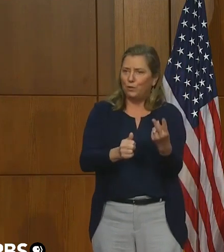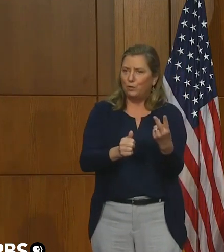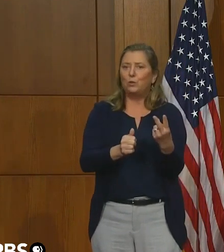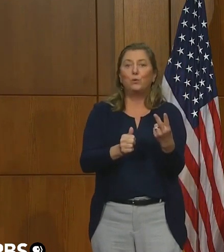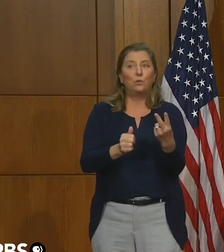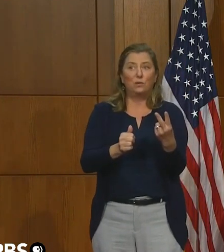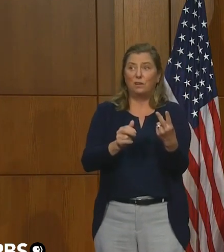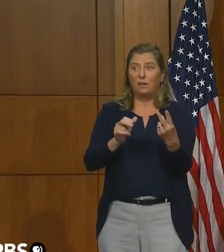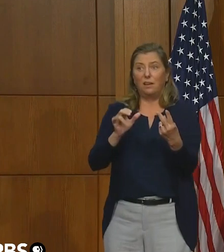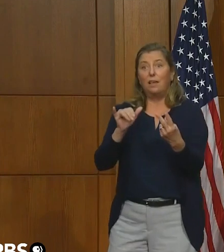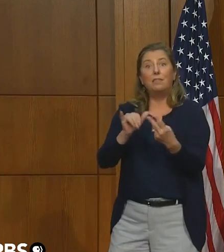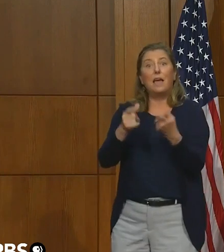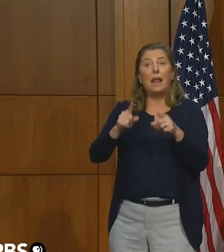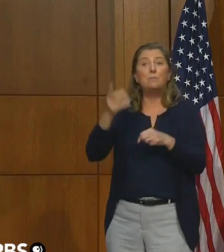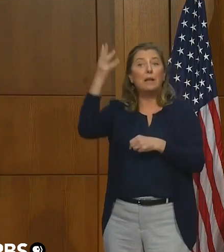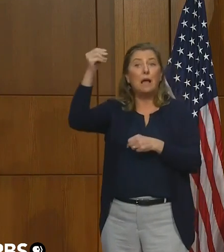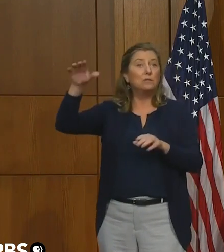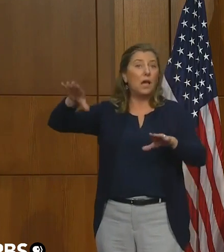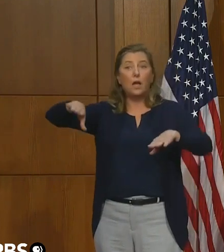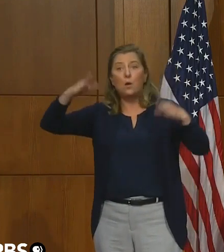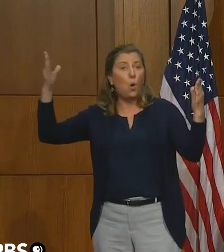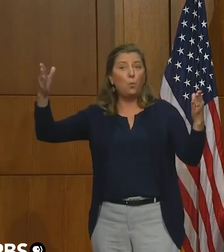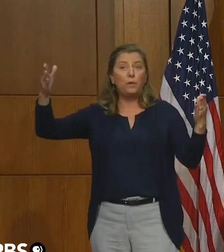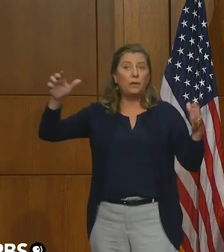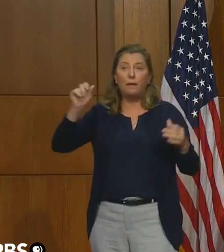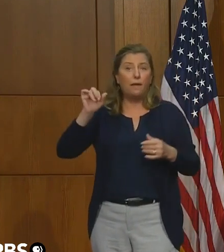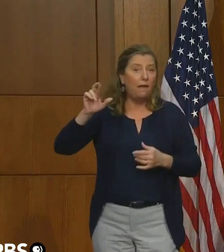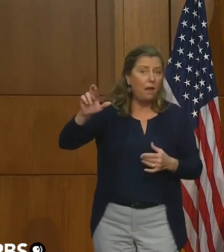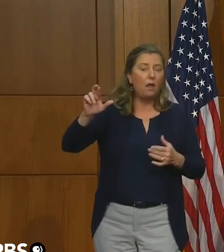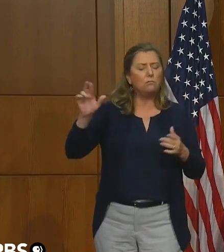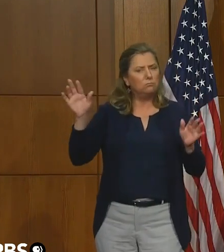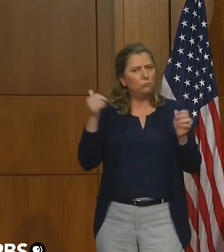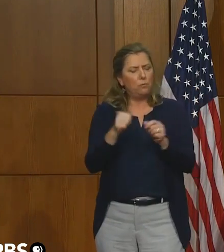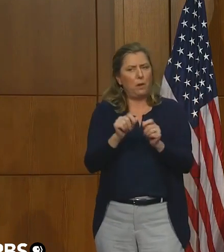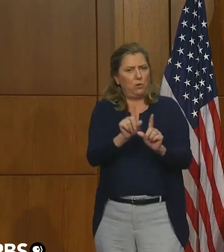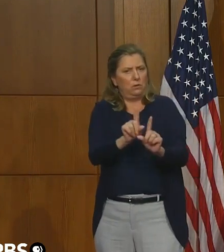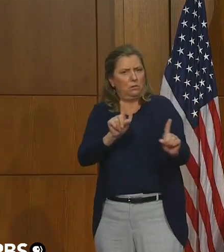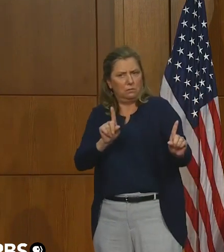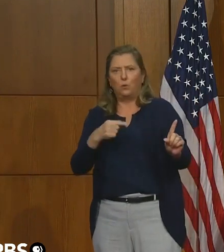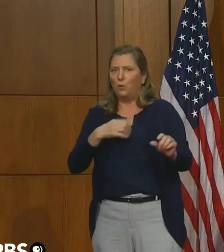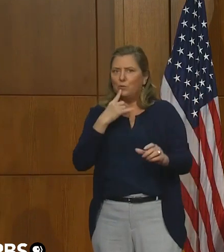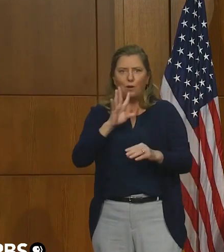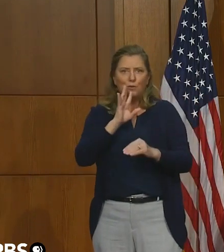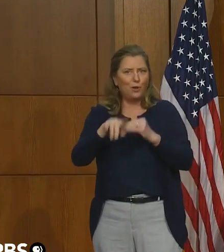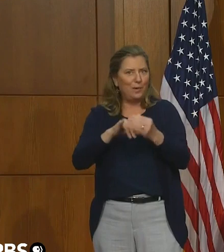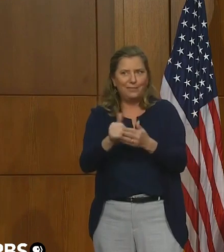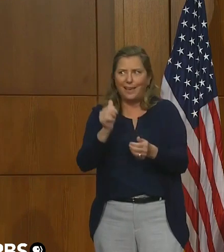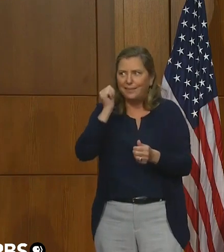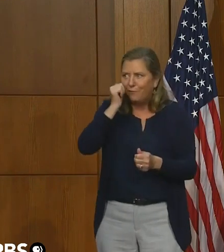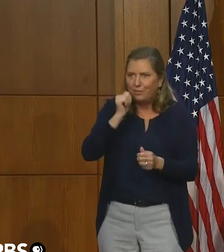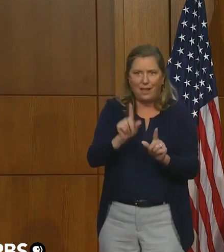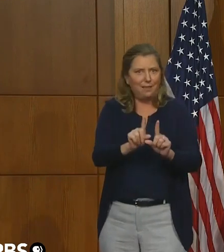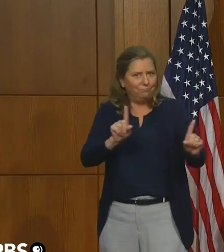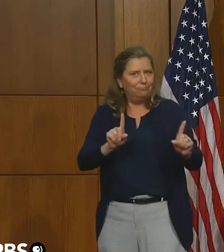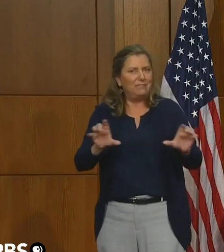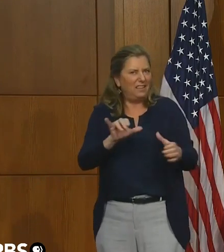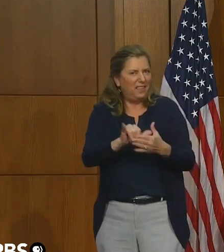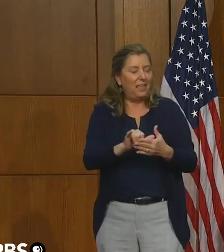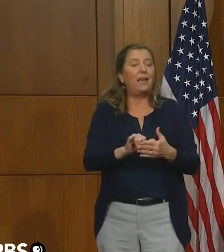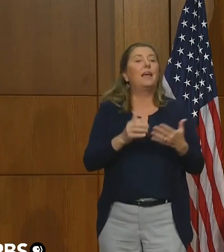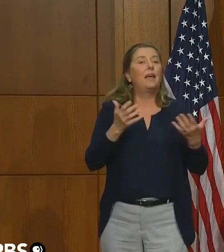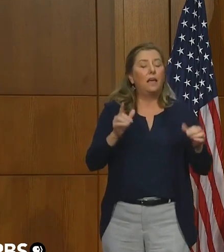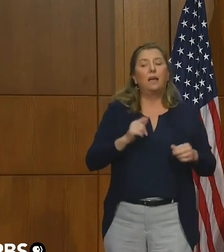this in open air, continuing the social distancing that we talk about every day. I then headed